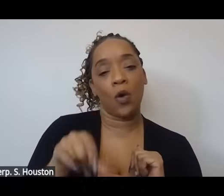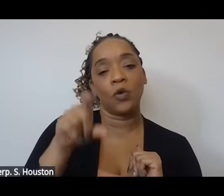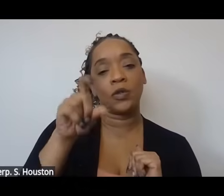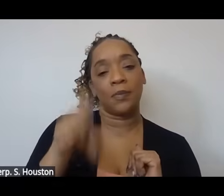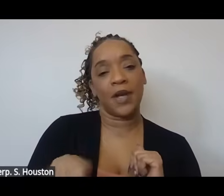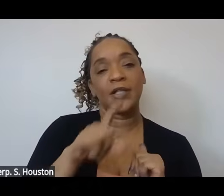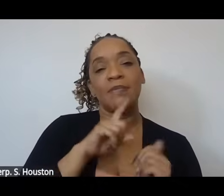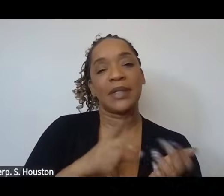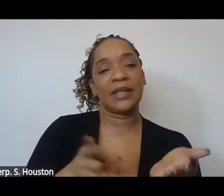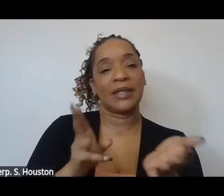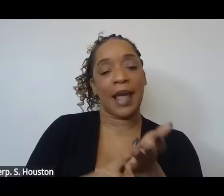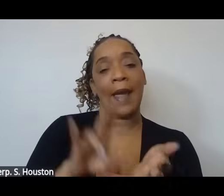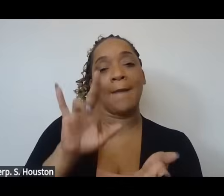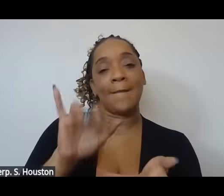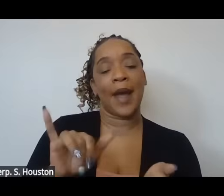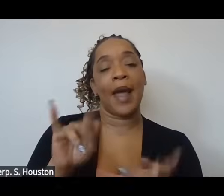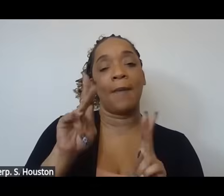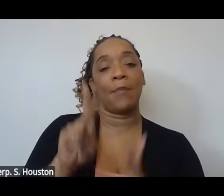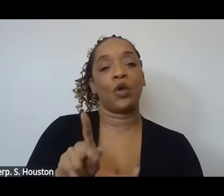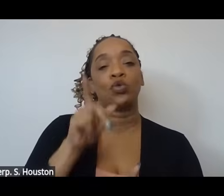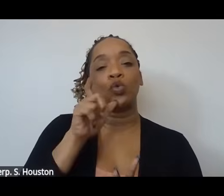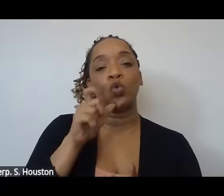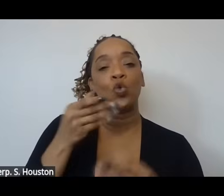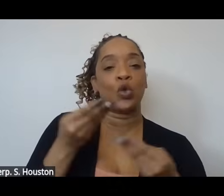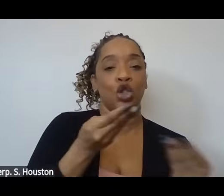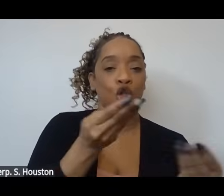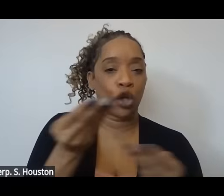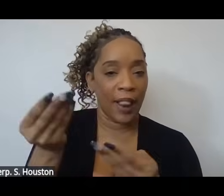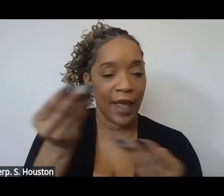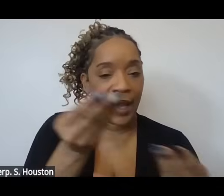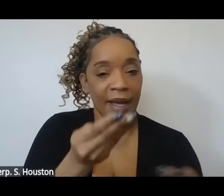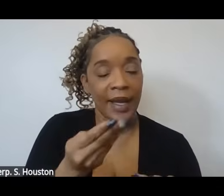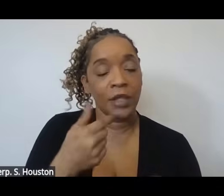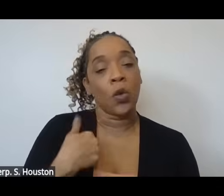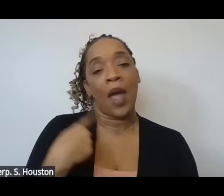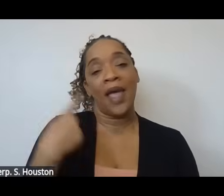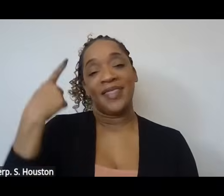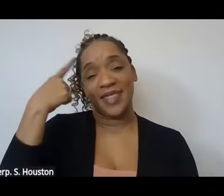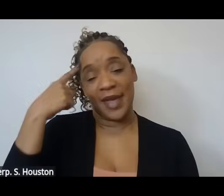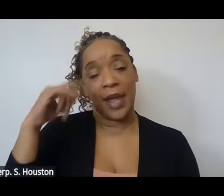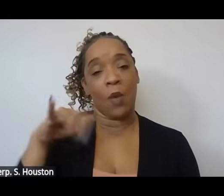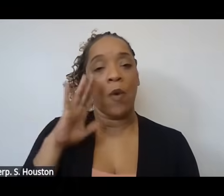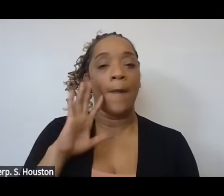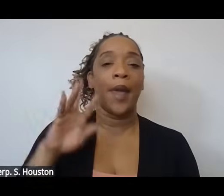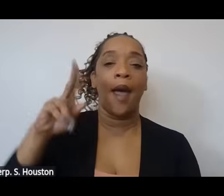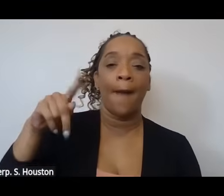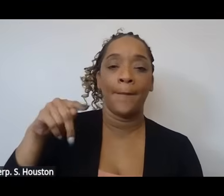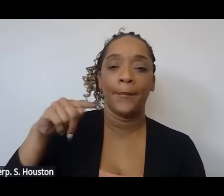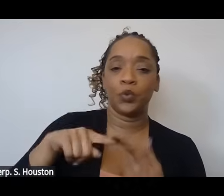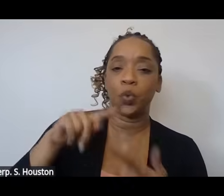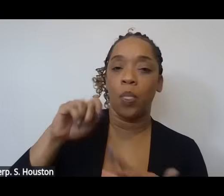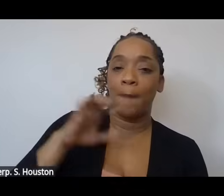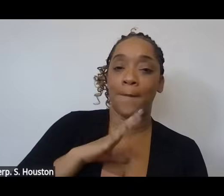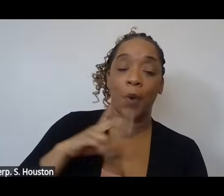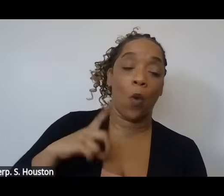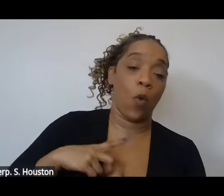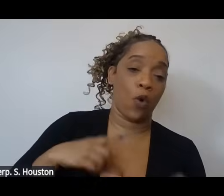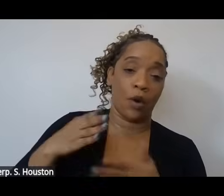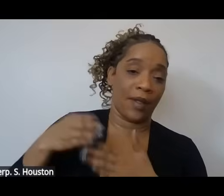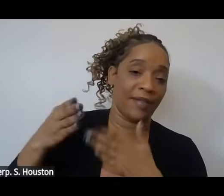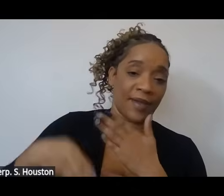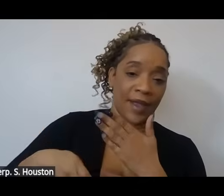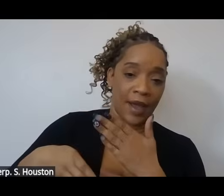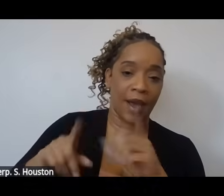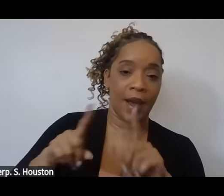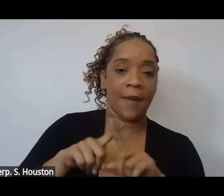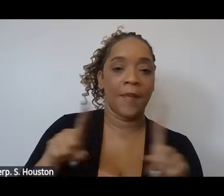circulator. So I think it would be up to the board ultimately although I certainly defer Adam or AG's